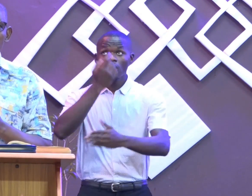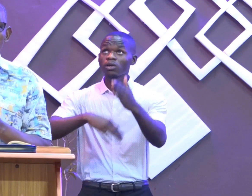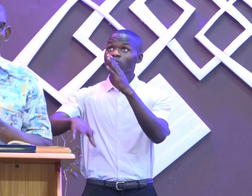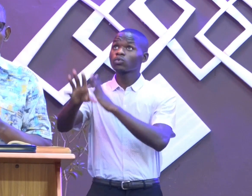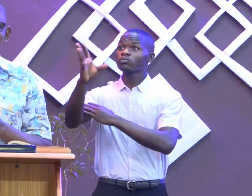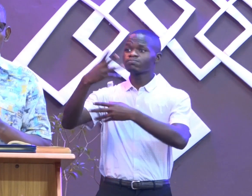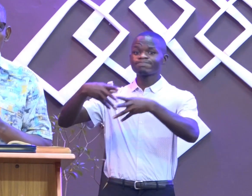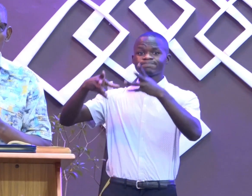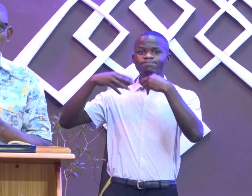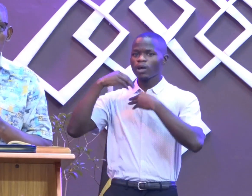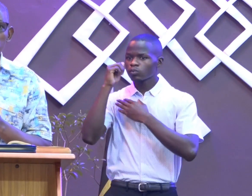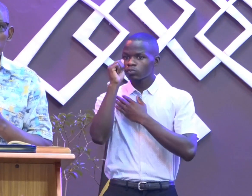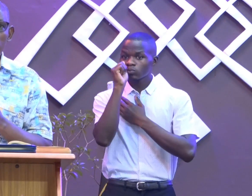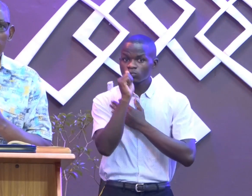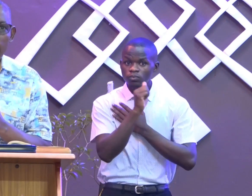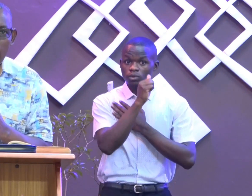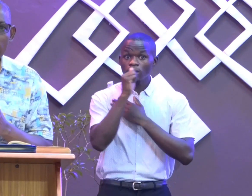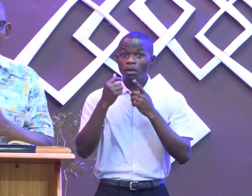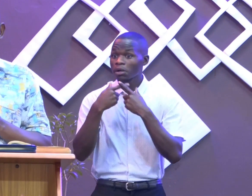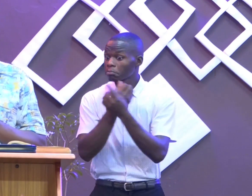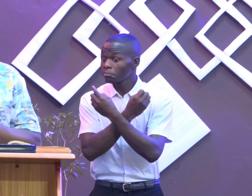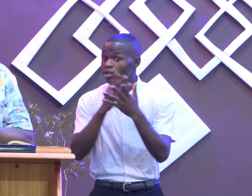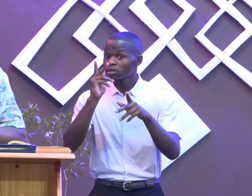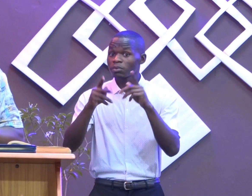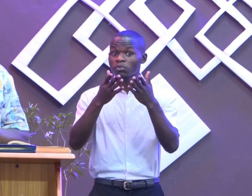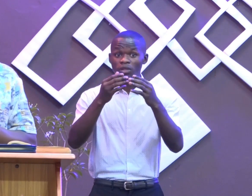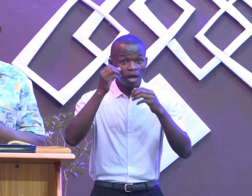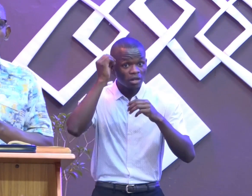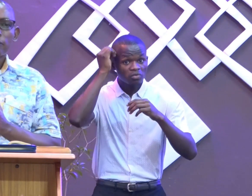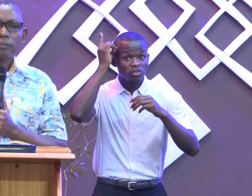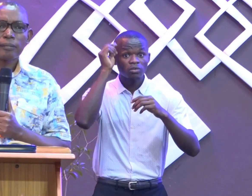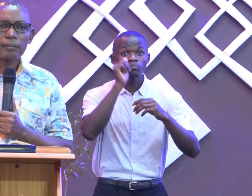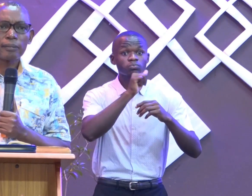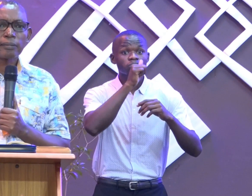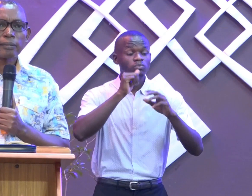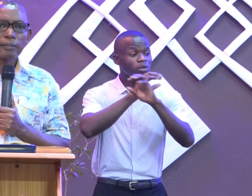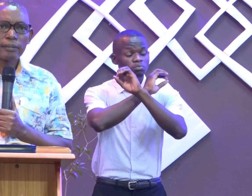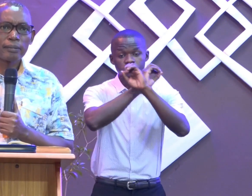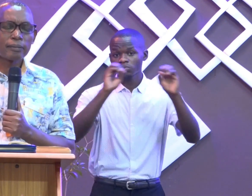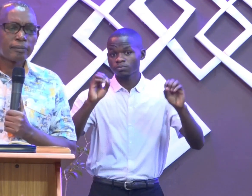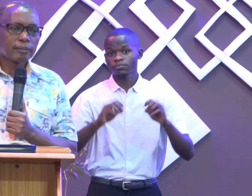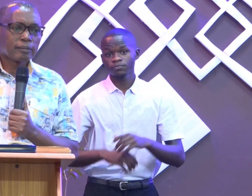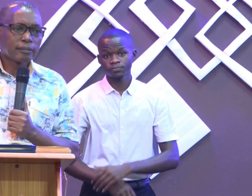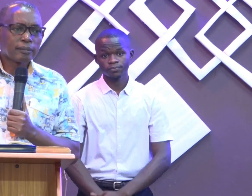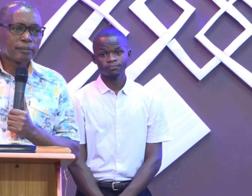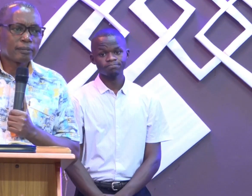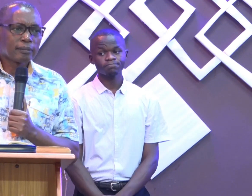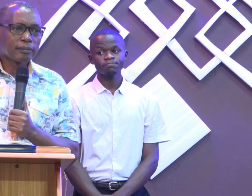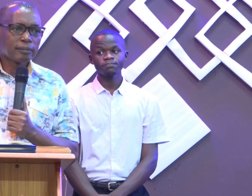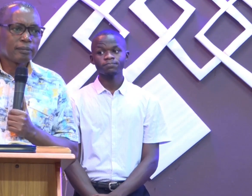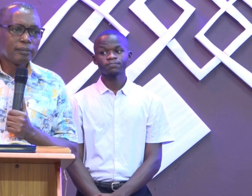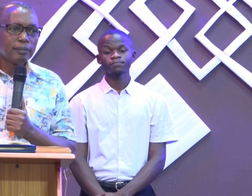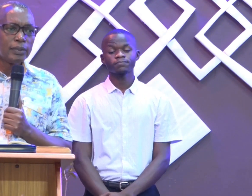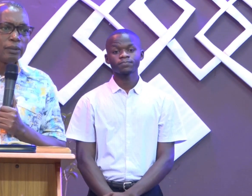got to know that God had kept with us some mystery, but some of us had not yet gone deeper